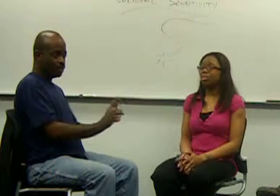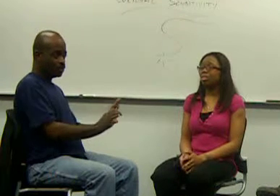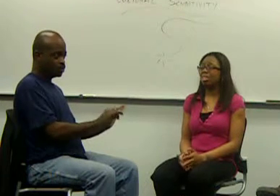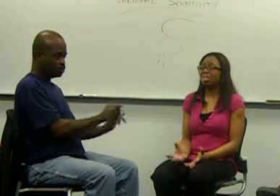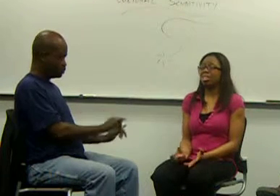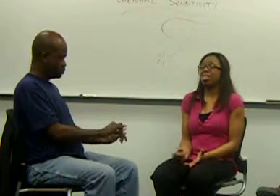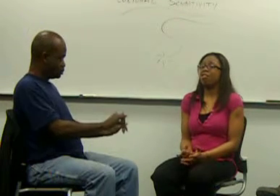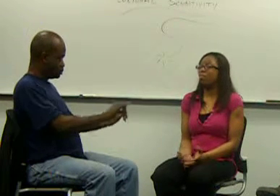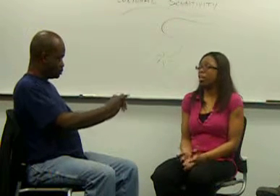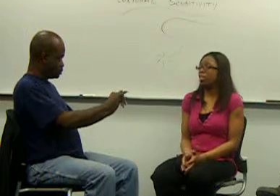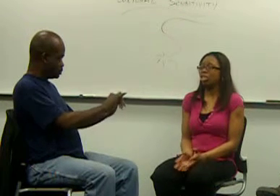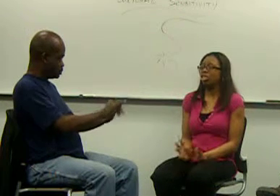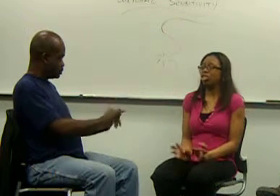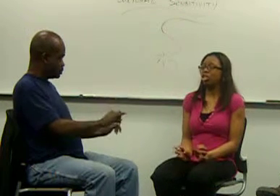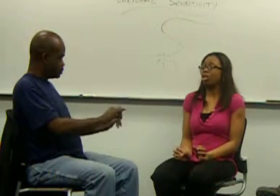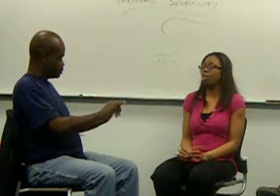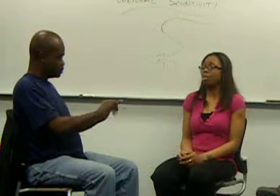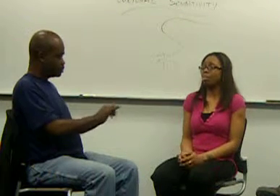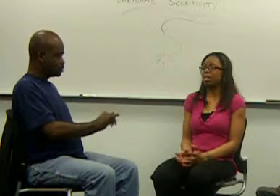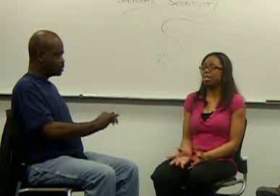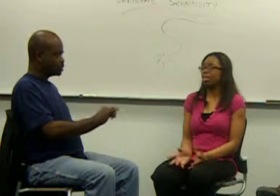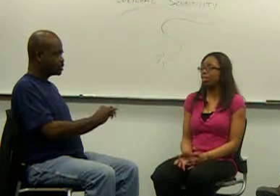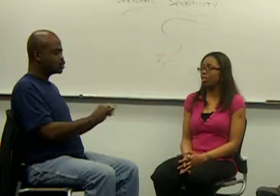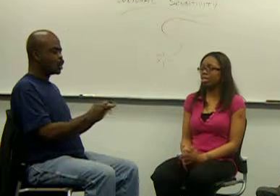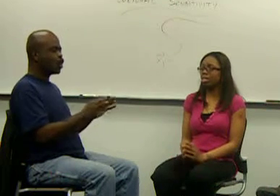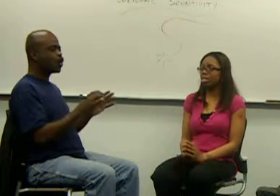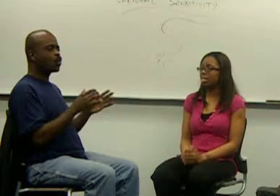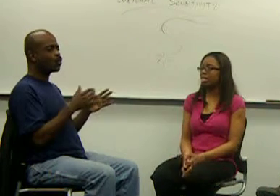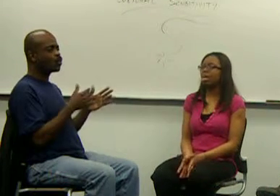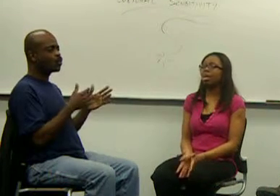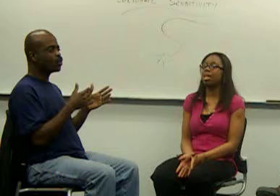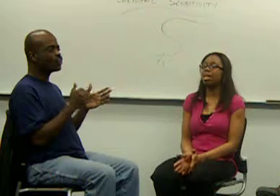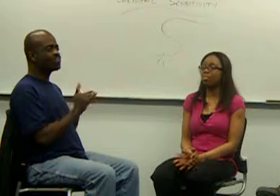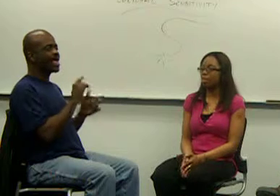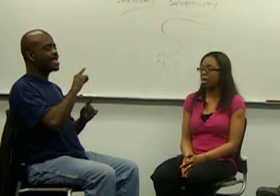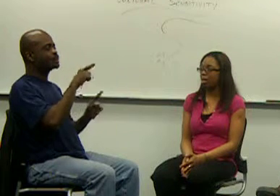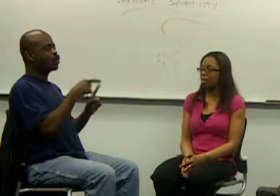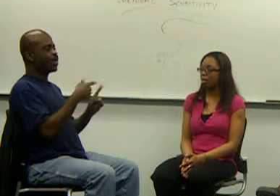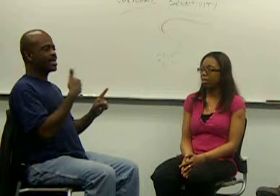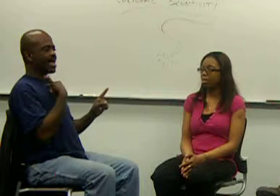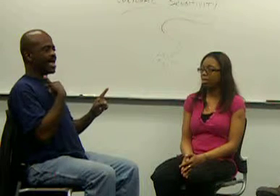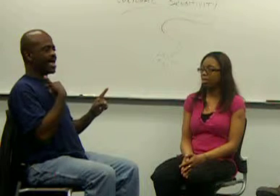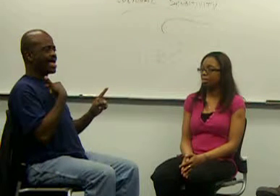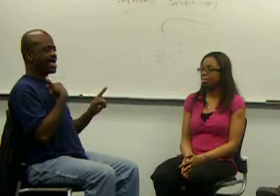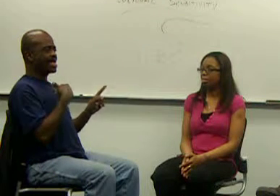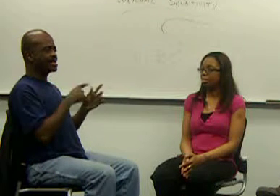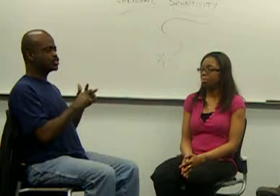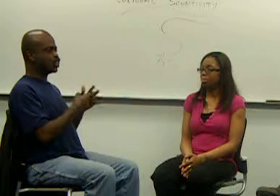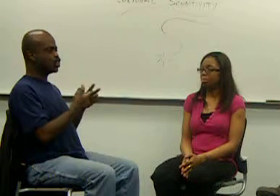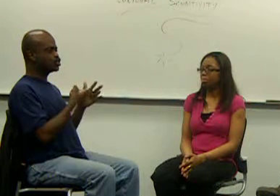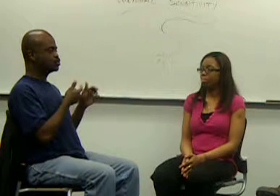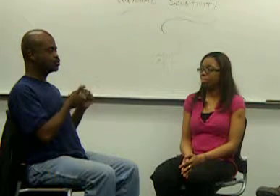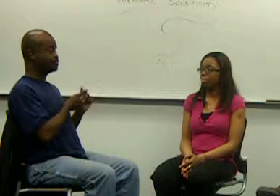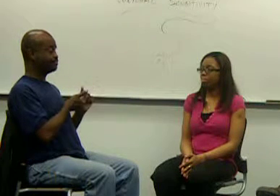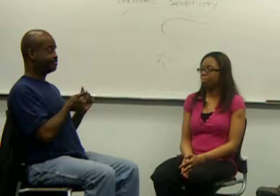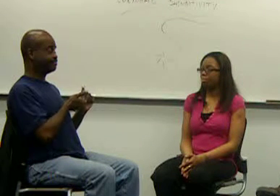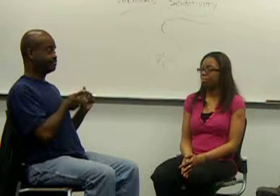All they do is just get information and just share it amongst each other. And it's the same thing.